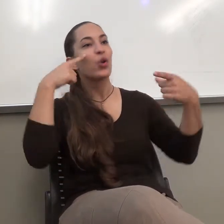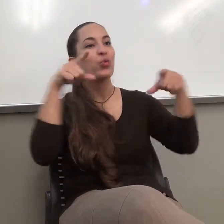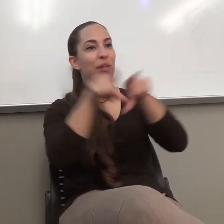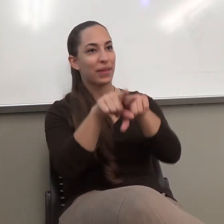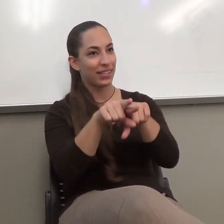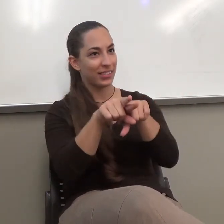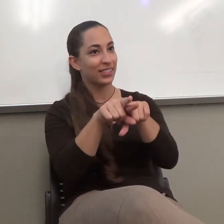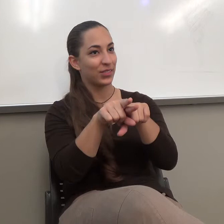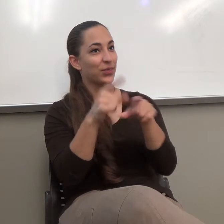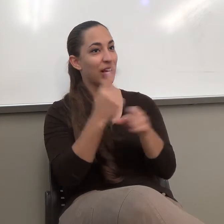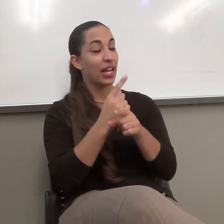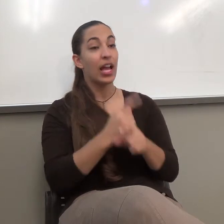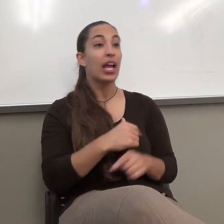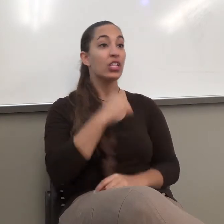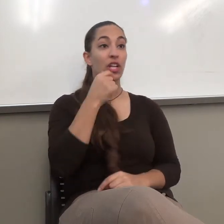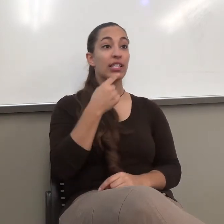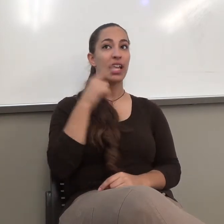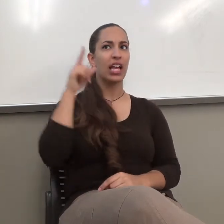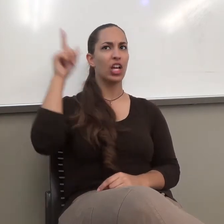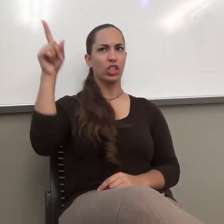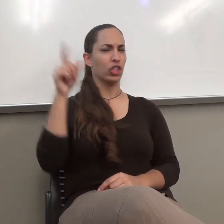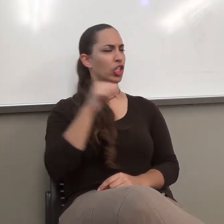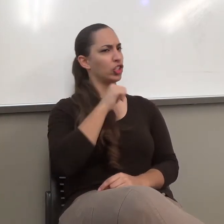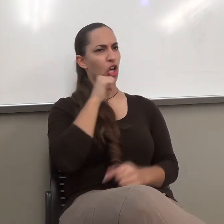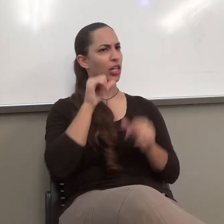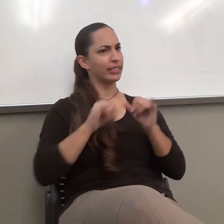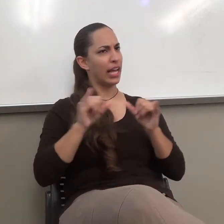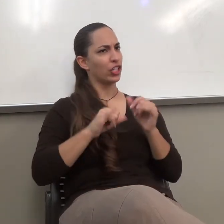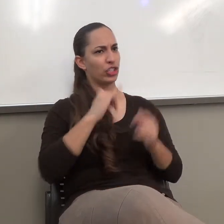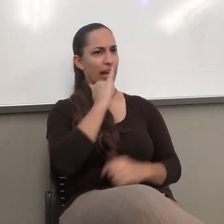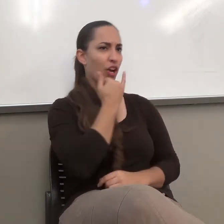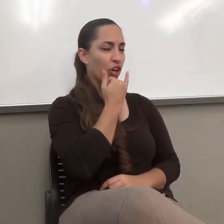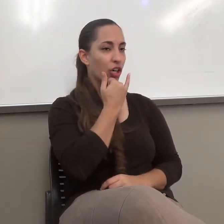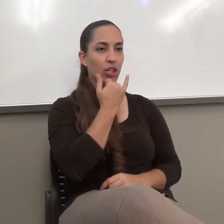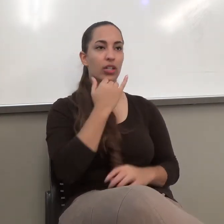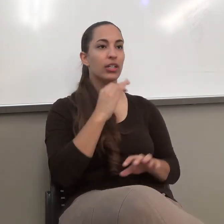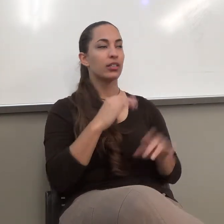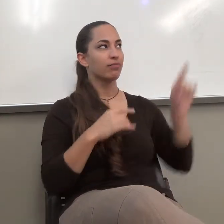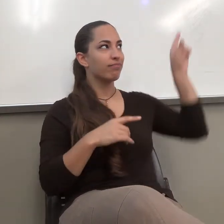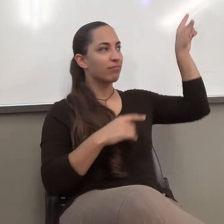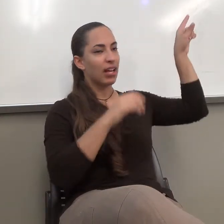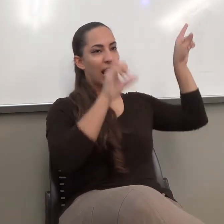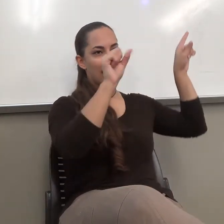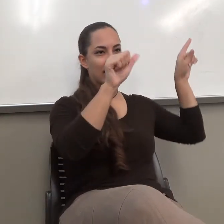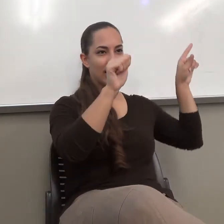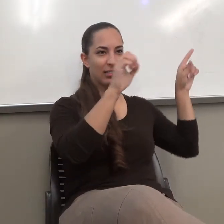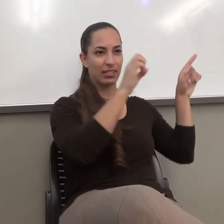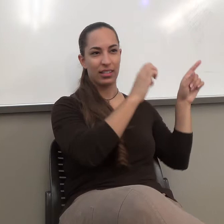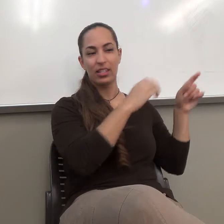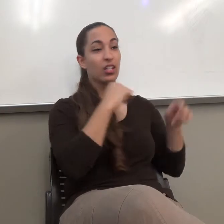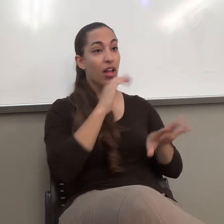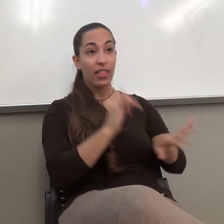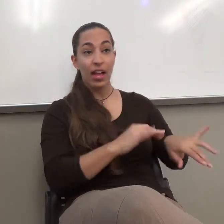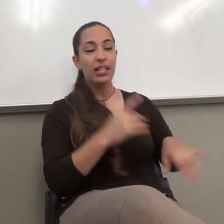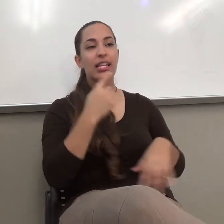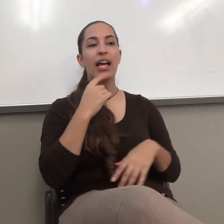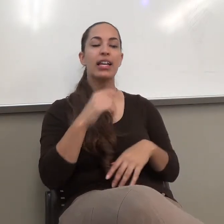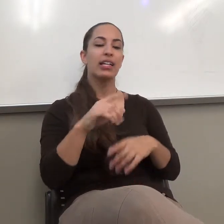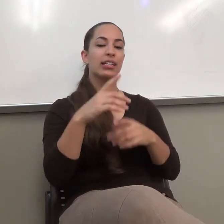saying it's a non-standard error. It's telling you it's subject-verb. So in a sense it is, because we know it's a dialect